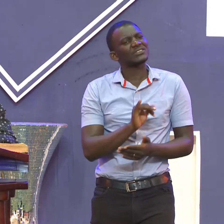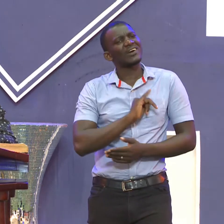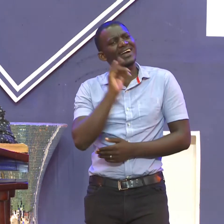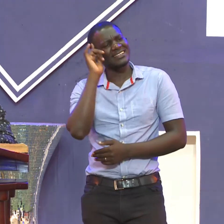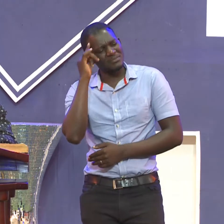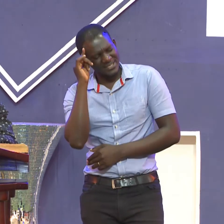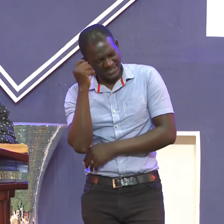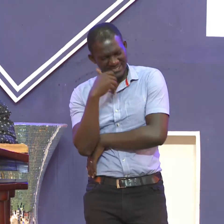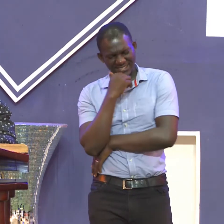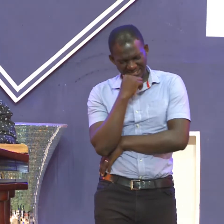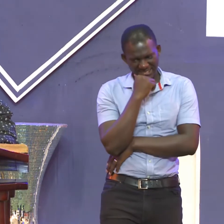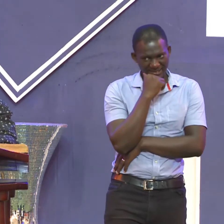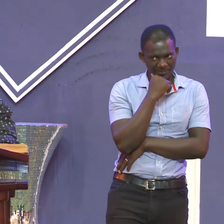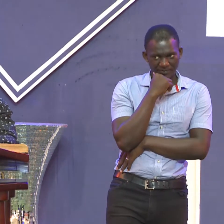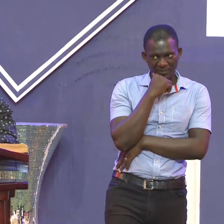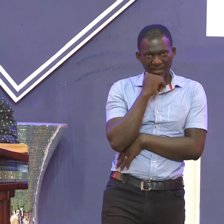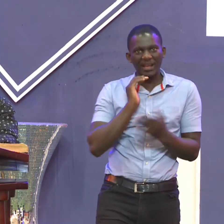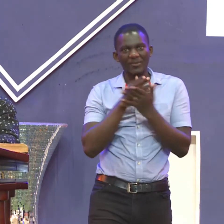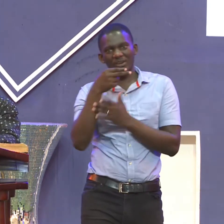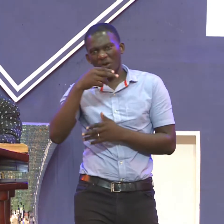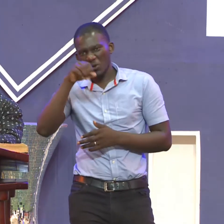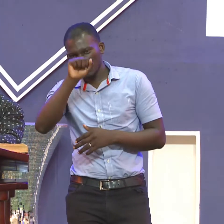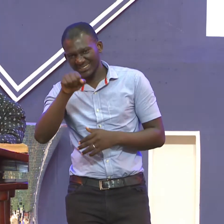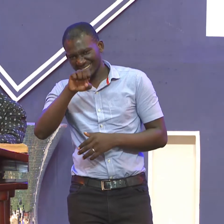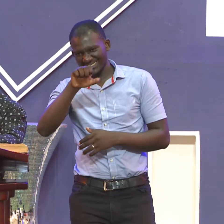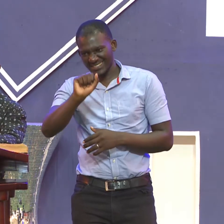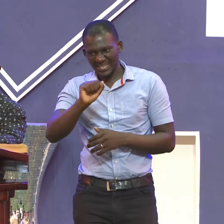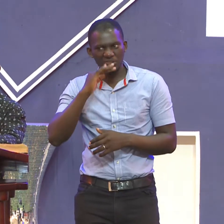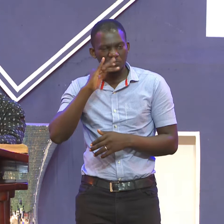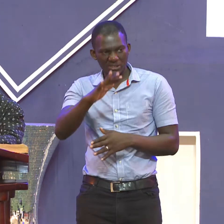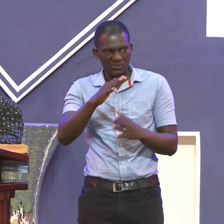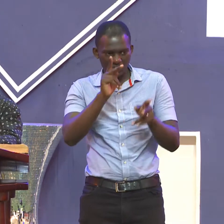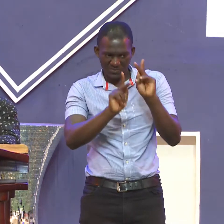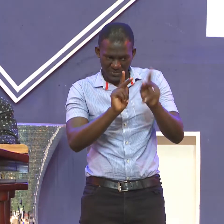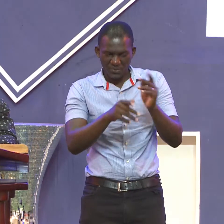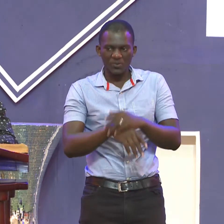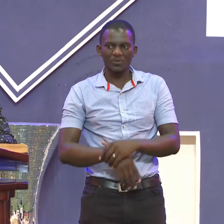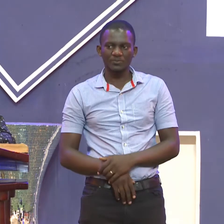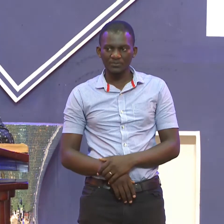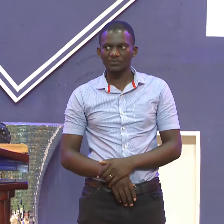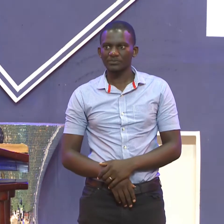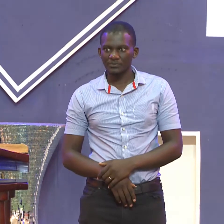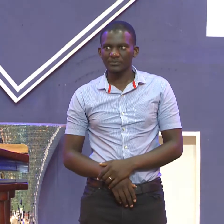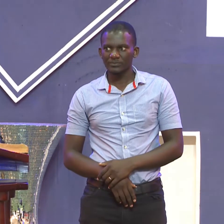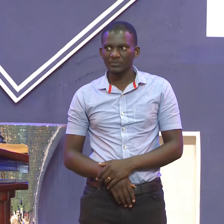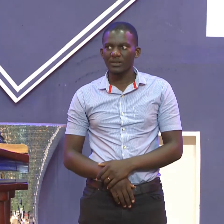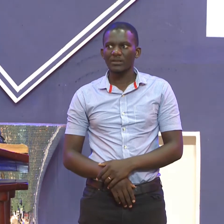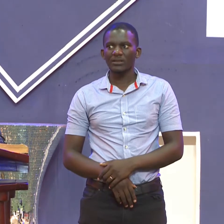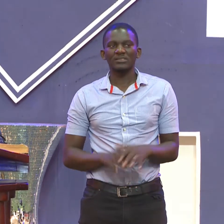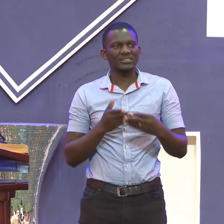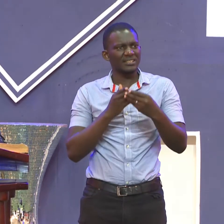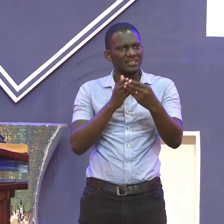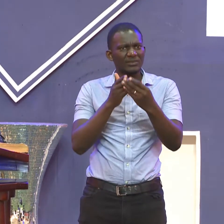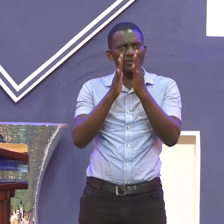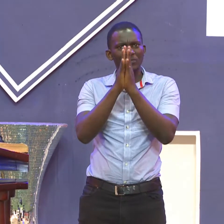fananyi I imagine Hosea nga yakamala okwogera n'abantu bano when Hosea just finished talking with these people akulembera okusaba naka